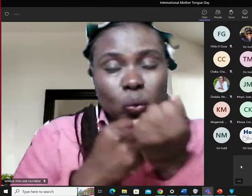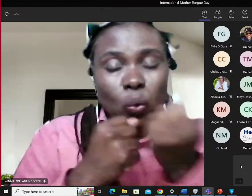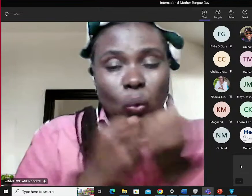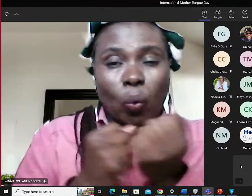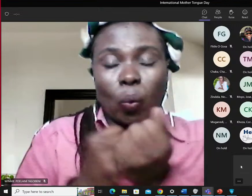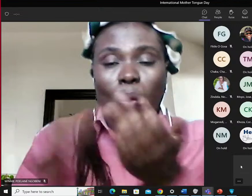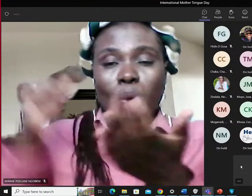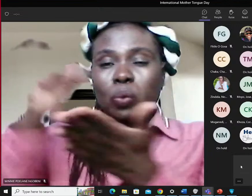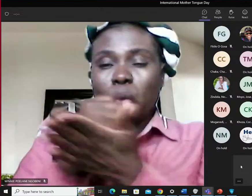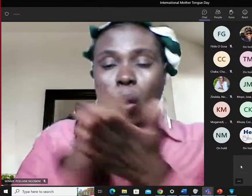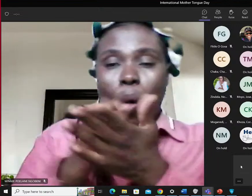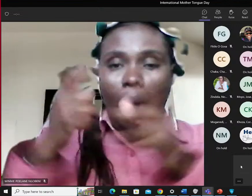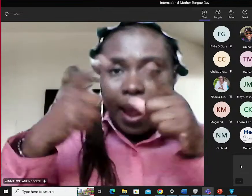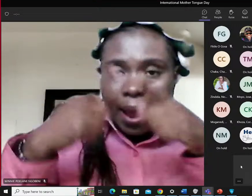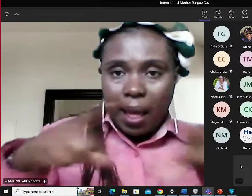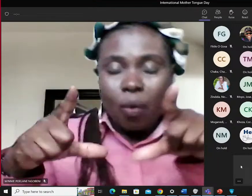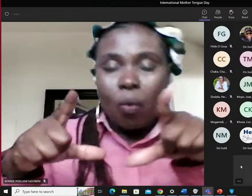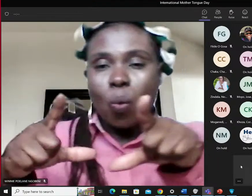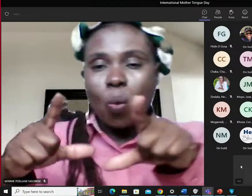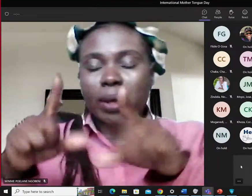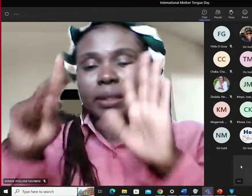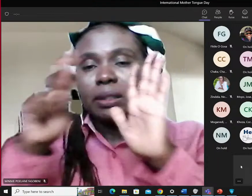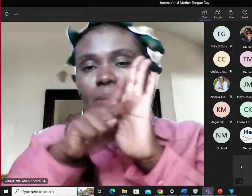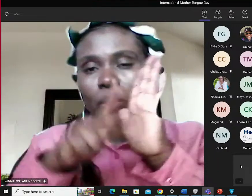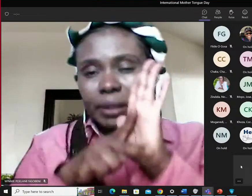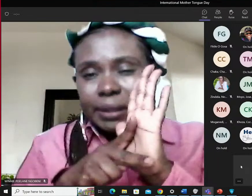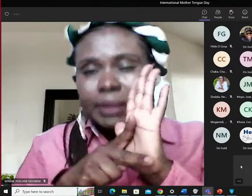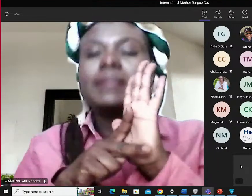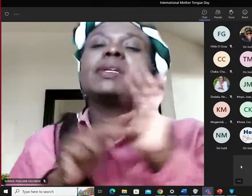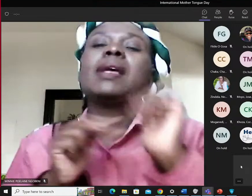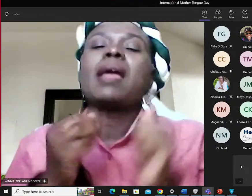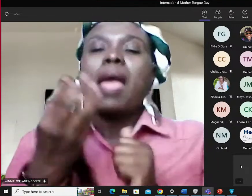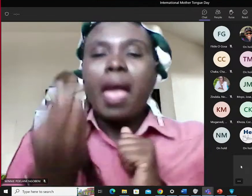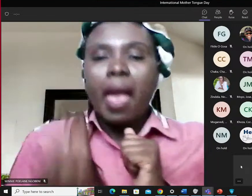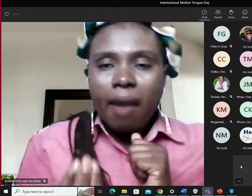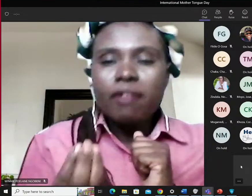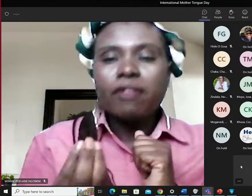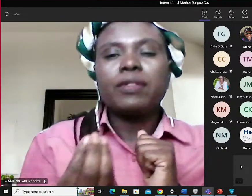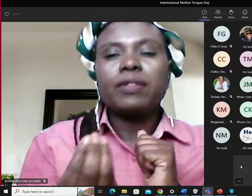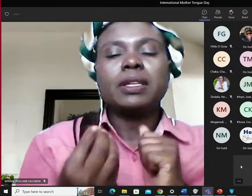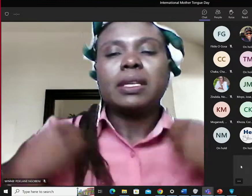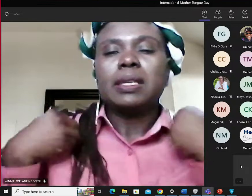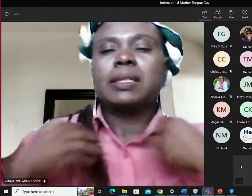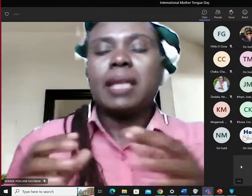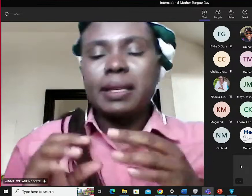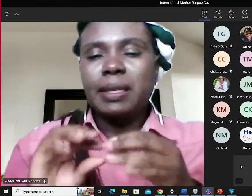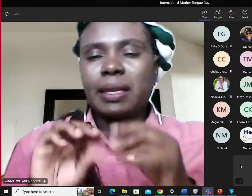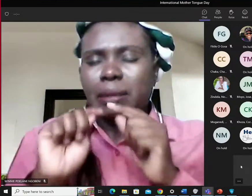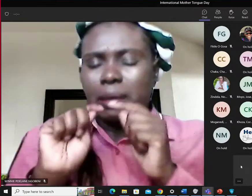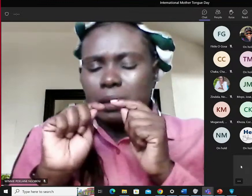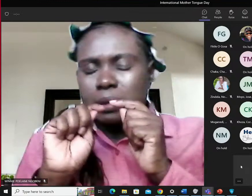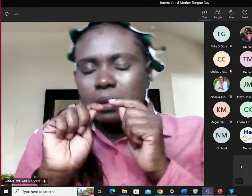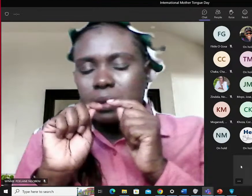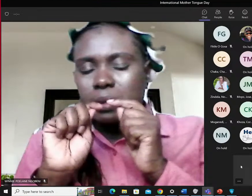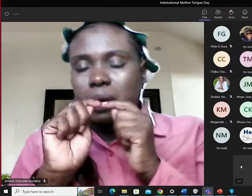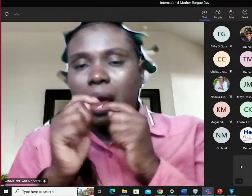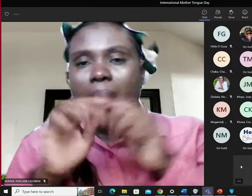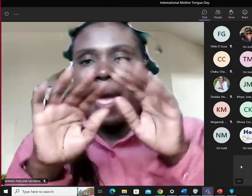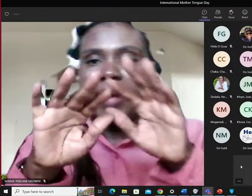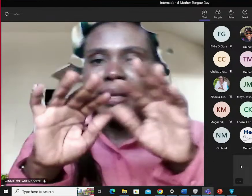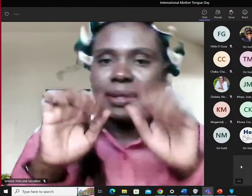policy. And those language practitioners started by translating the exam question papers